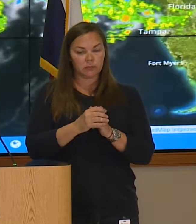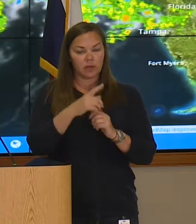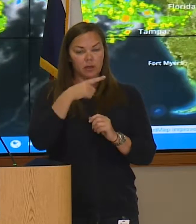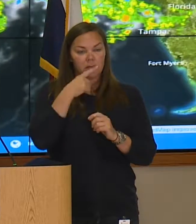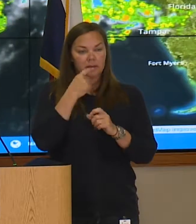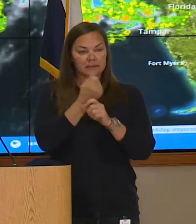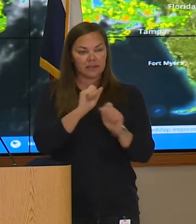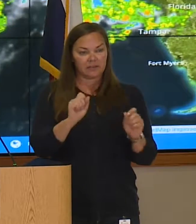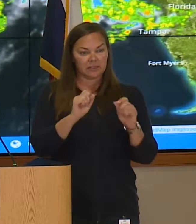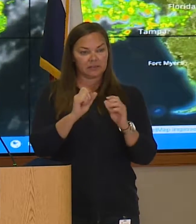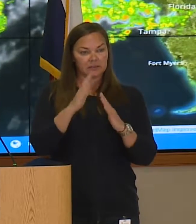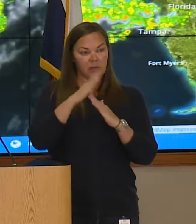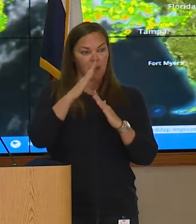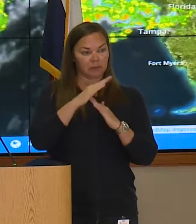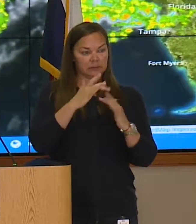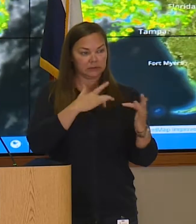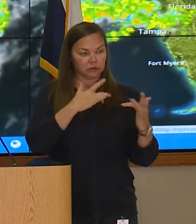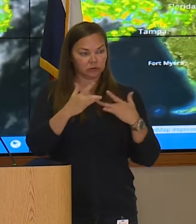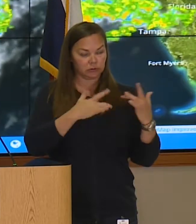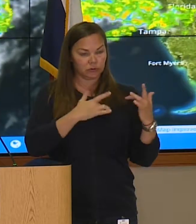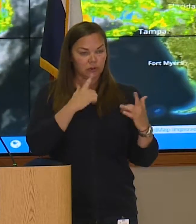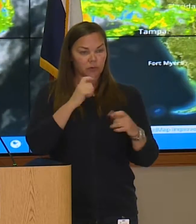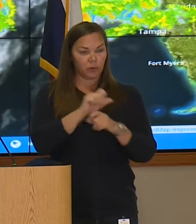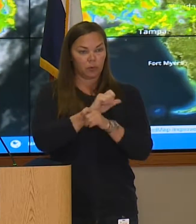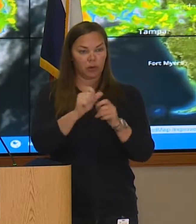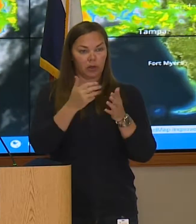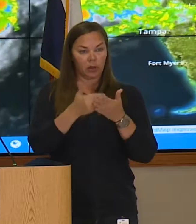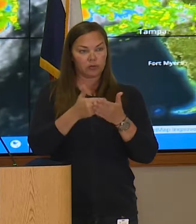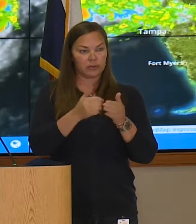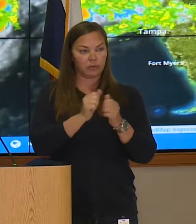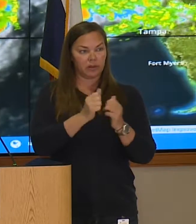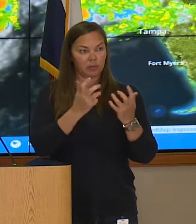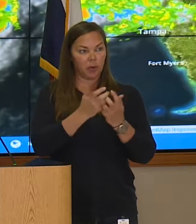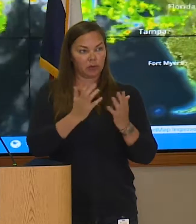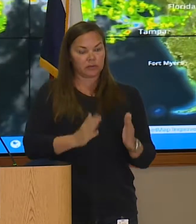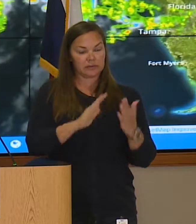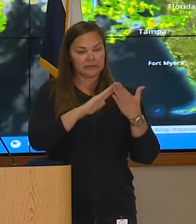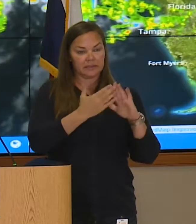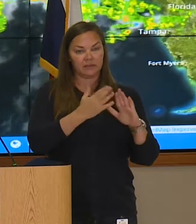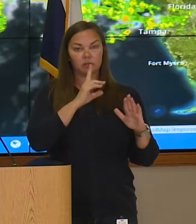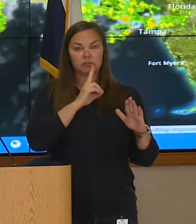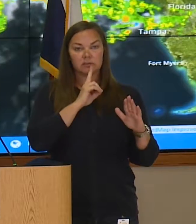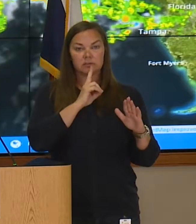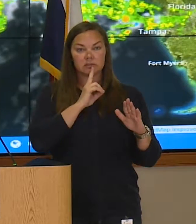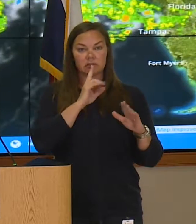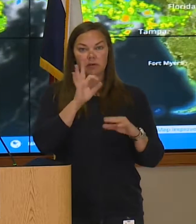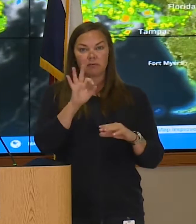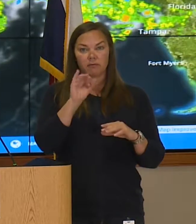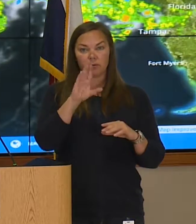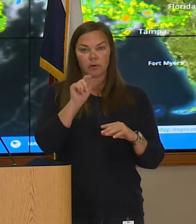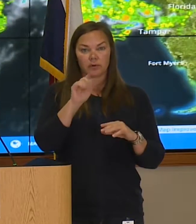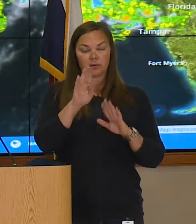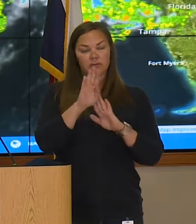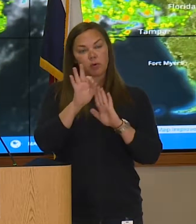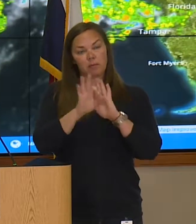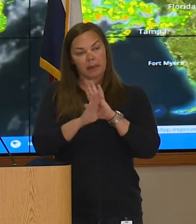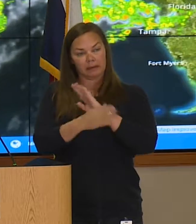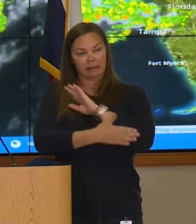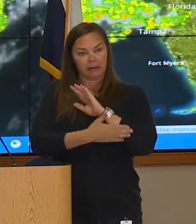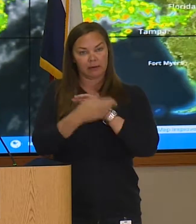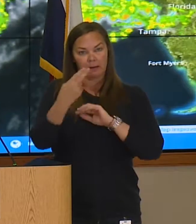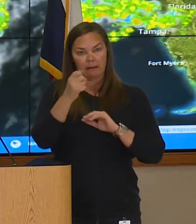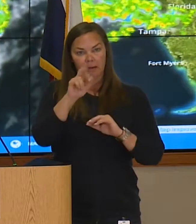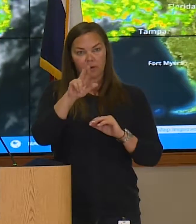Public safety is our number one concern as we work closely with our partners, the City of Houston, Fort Bend County, Harris